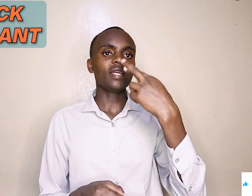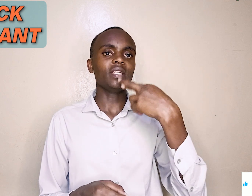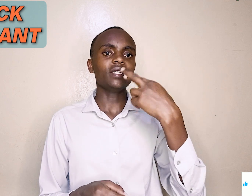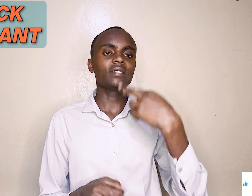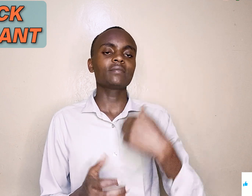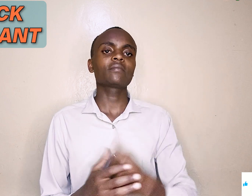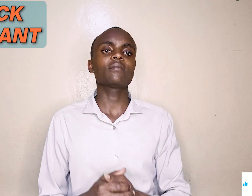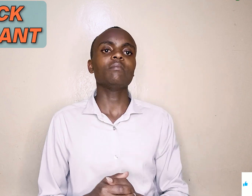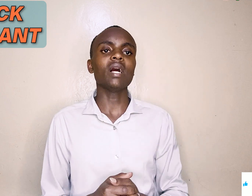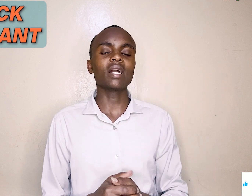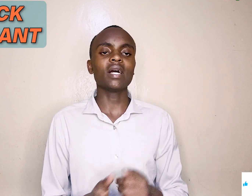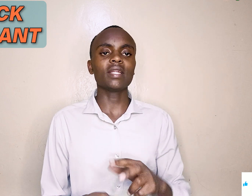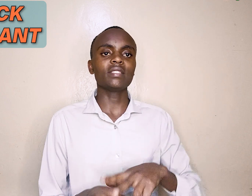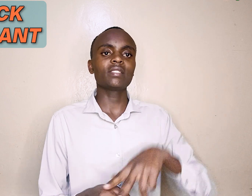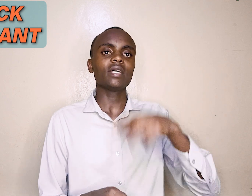red. Black currant.